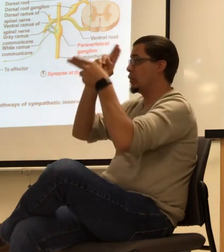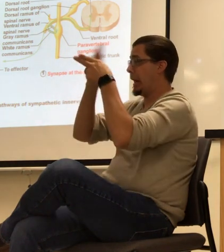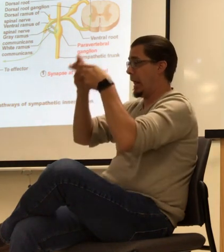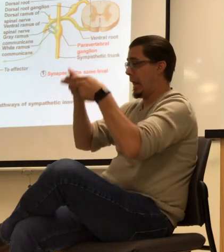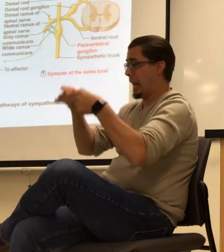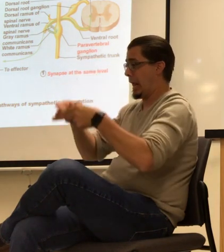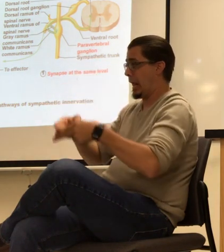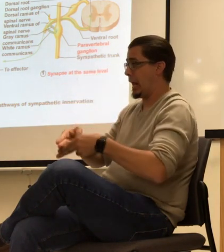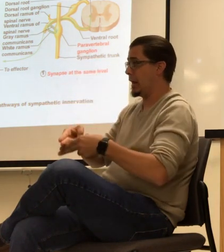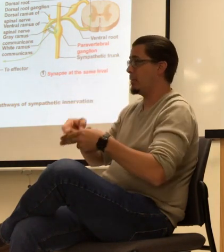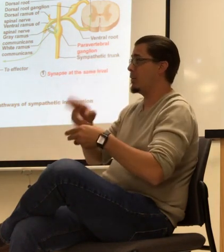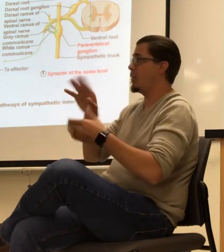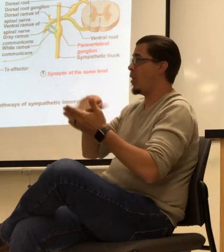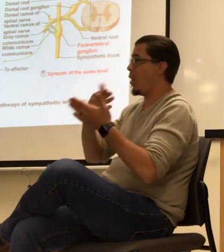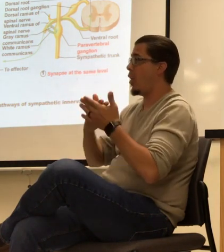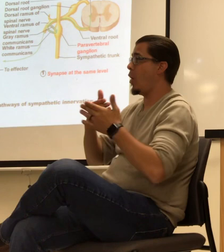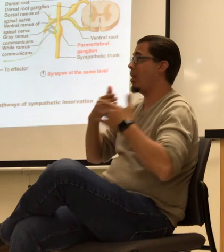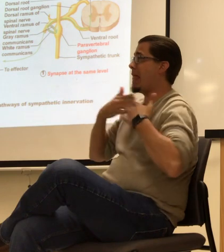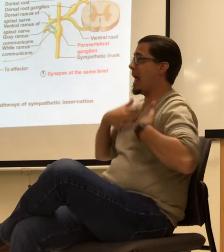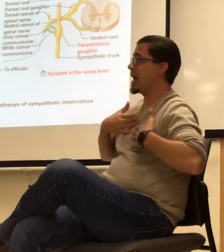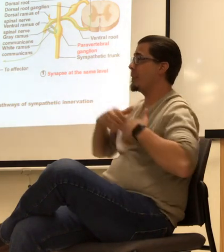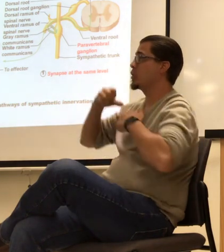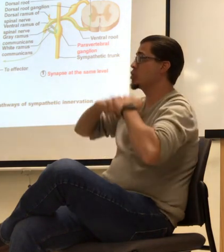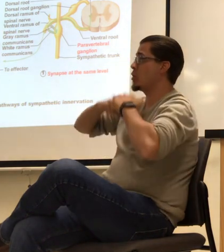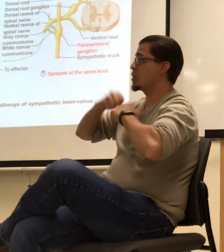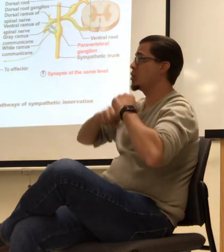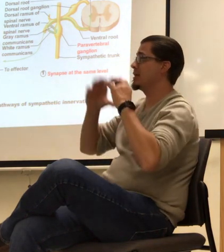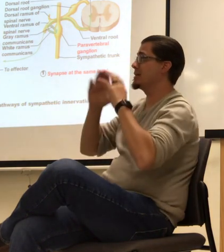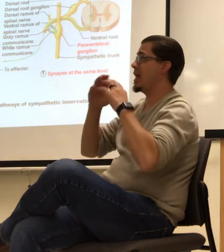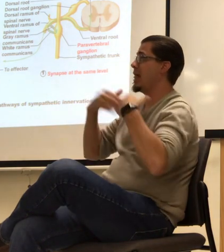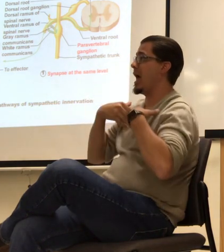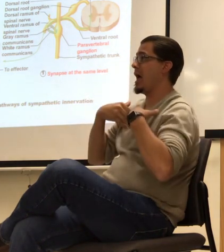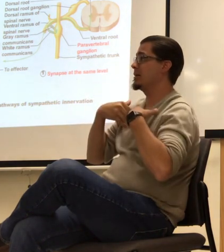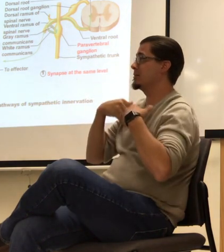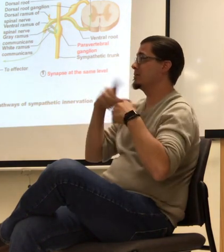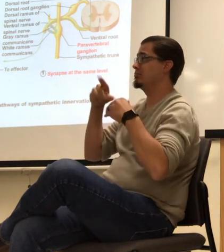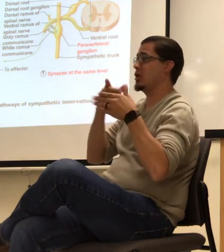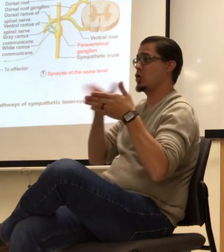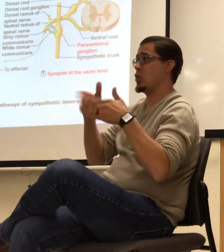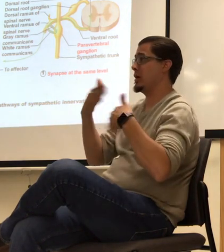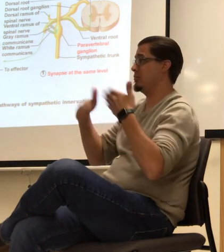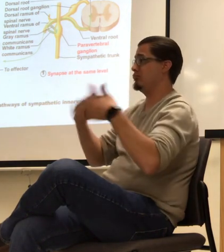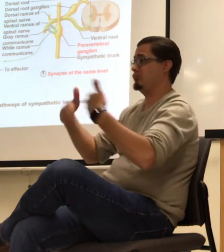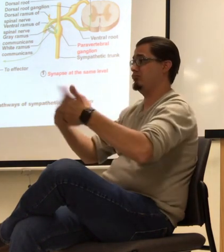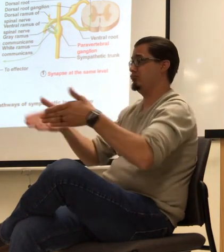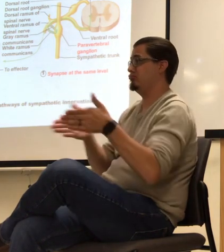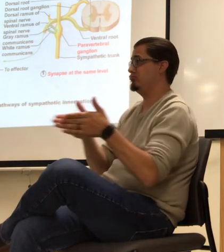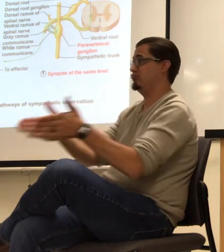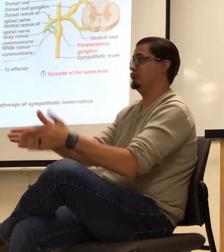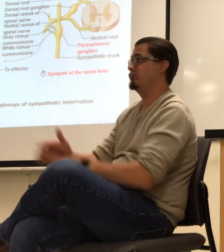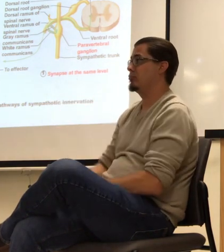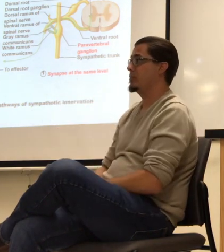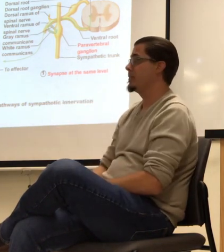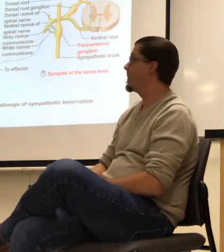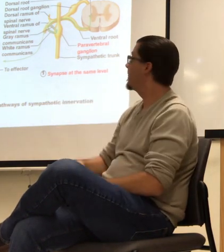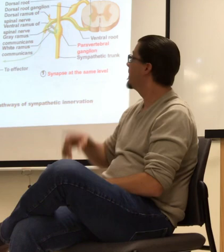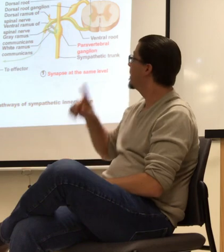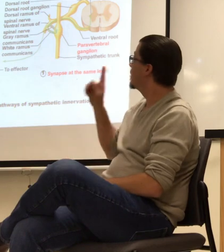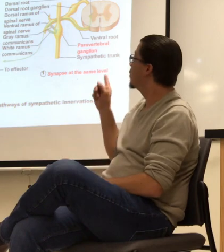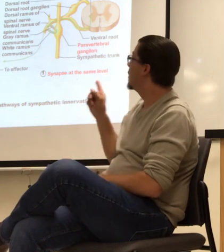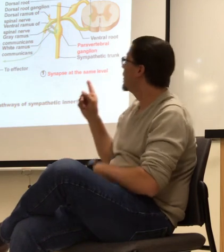every anatomical structure that the cell takes along its path, okay? This one